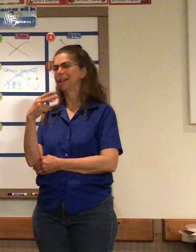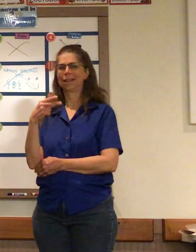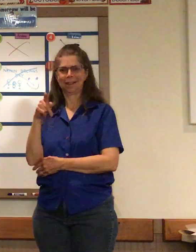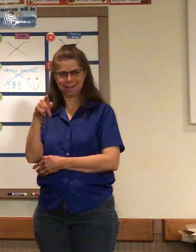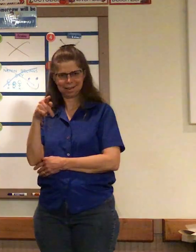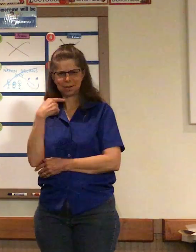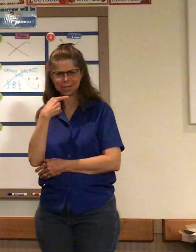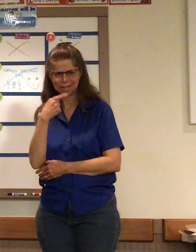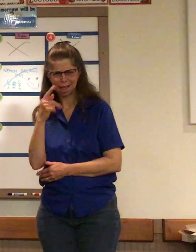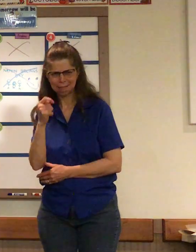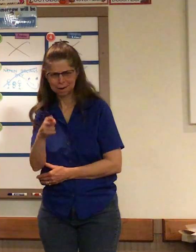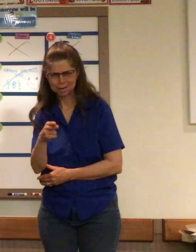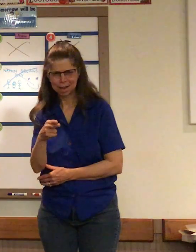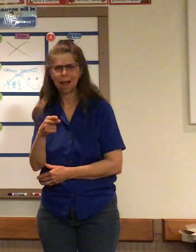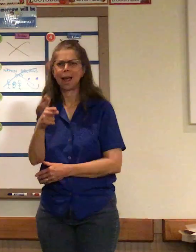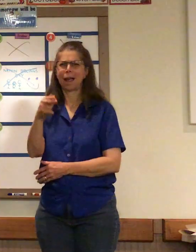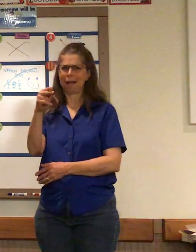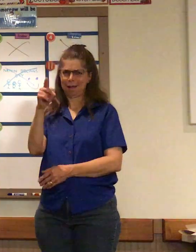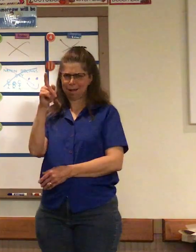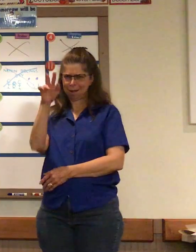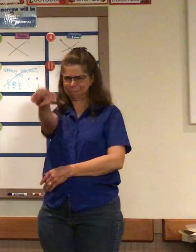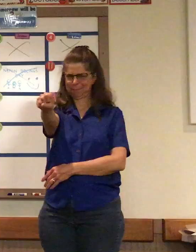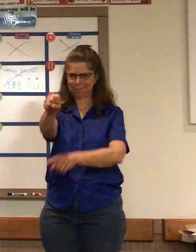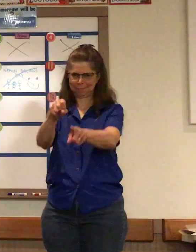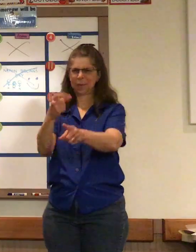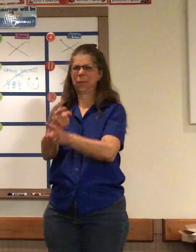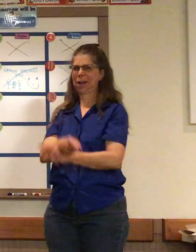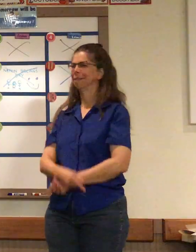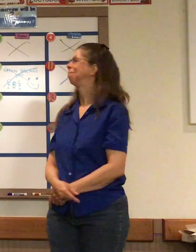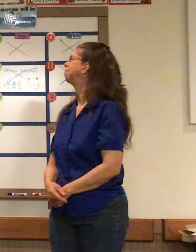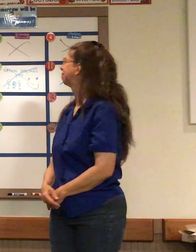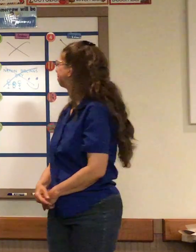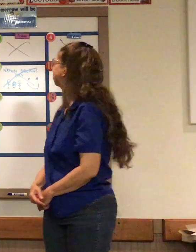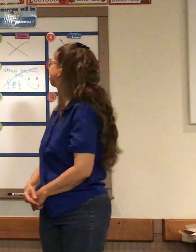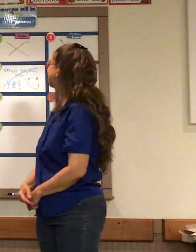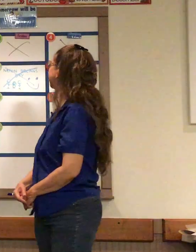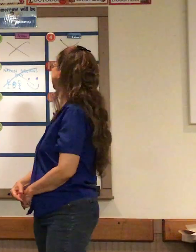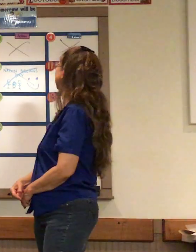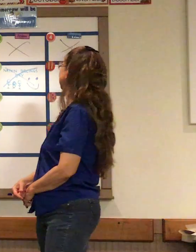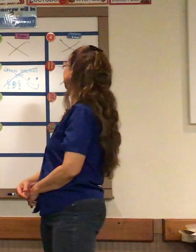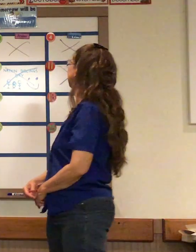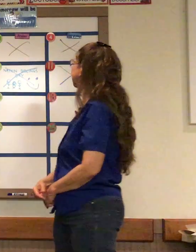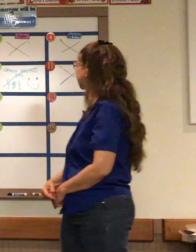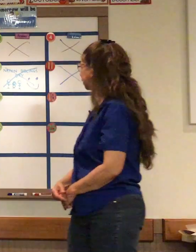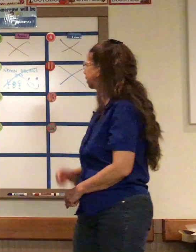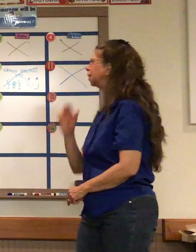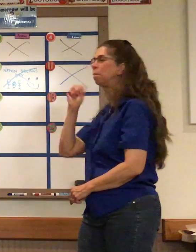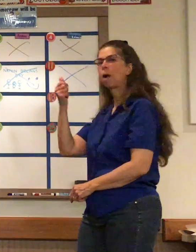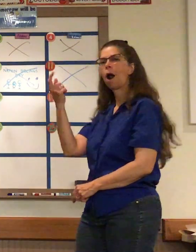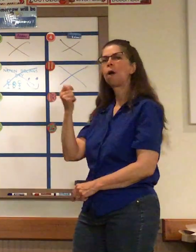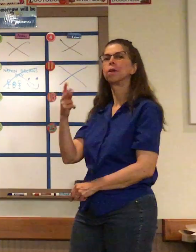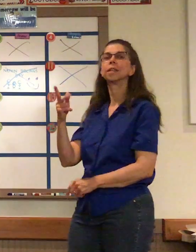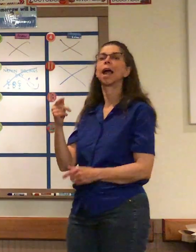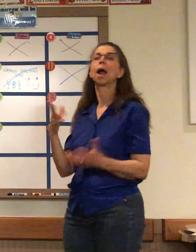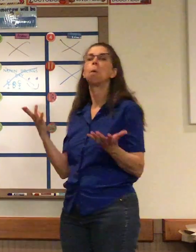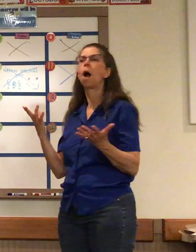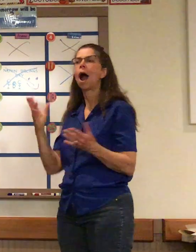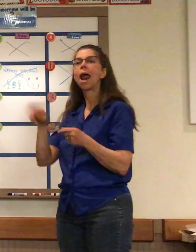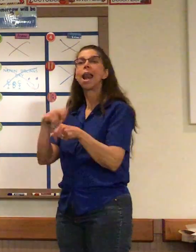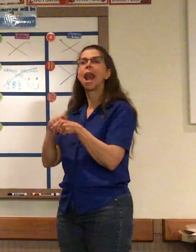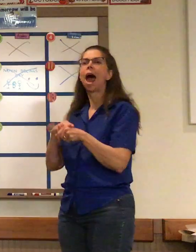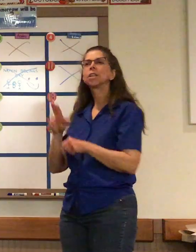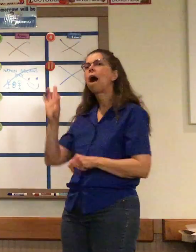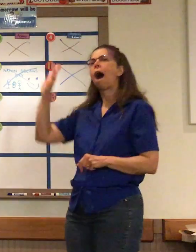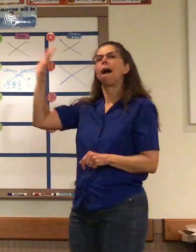Did you guys say Thursday? If you said Thursday, you got it. Tomorrow will be Thursday, and it's National